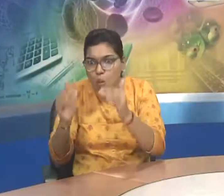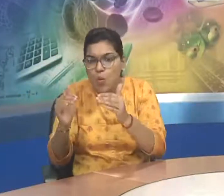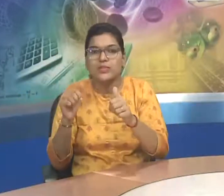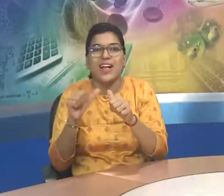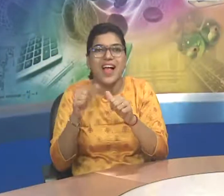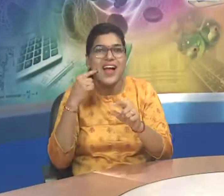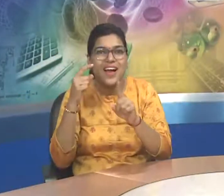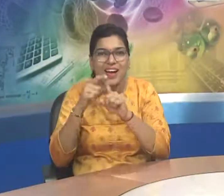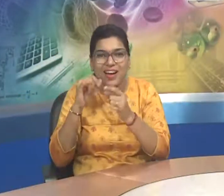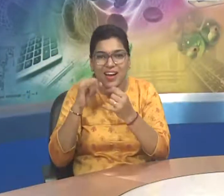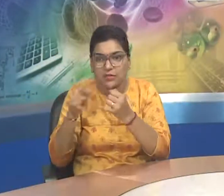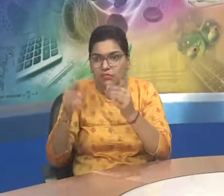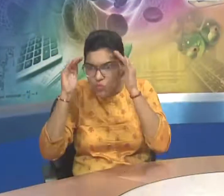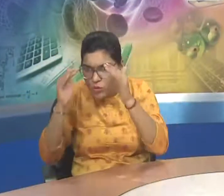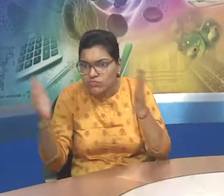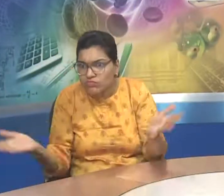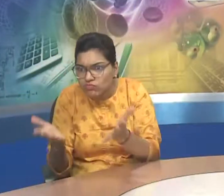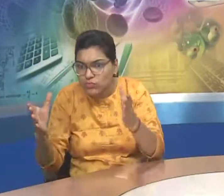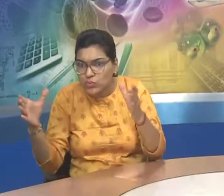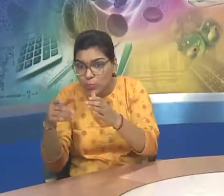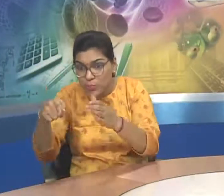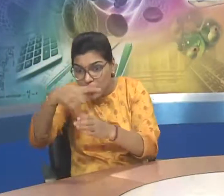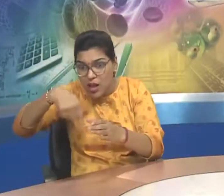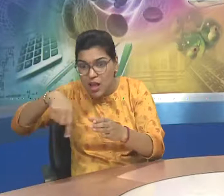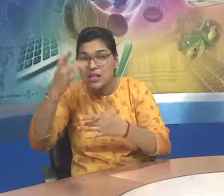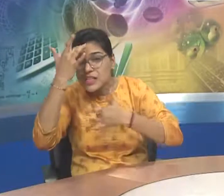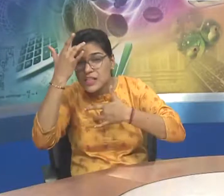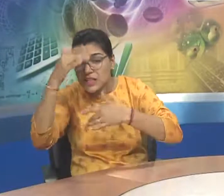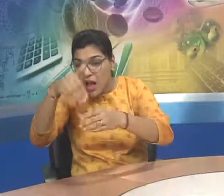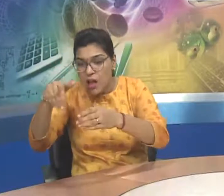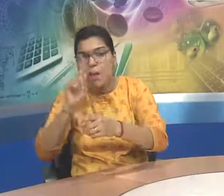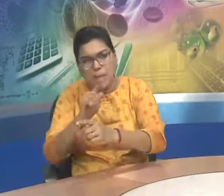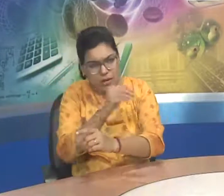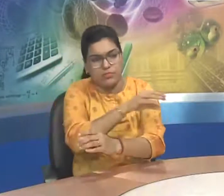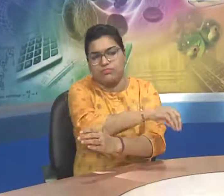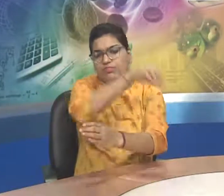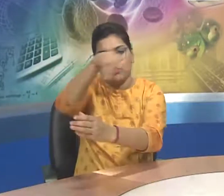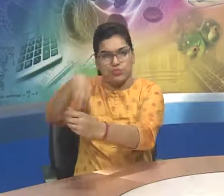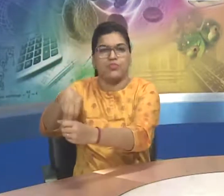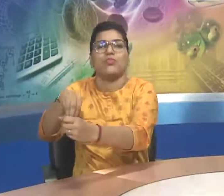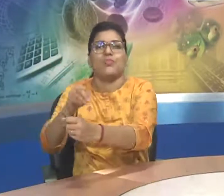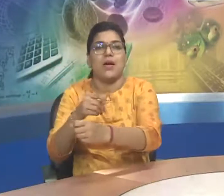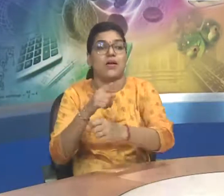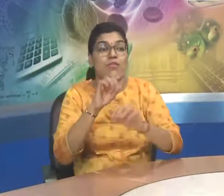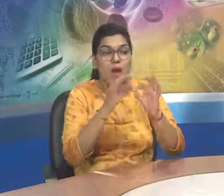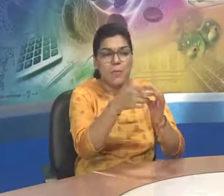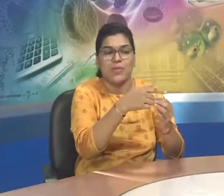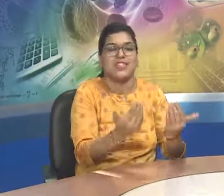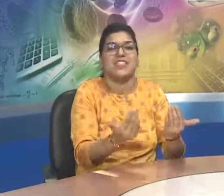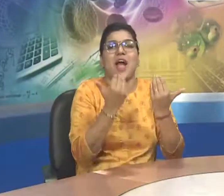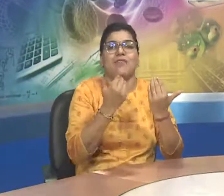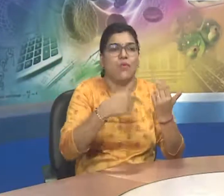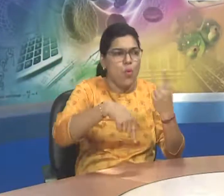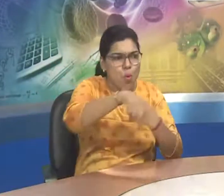caring for the infected and the affected, and coping with